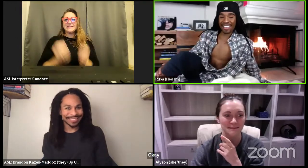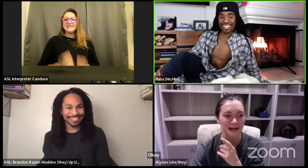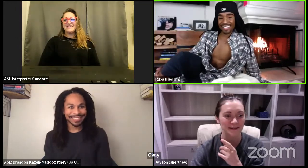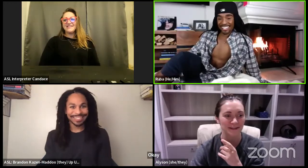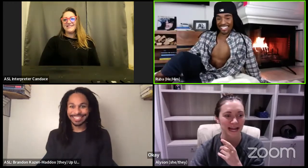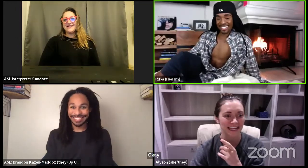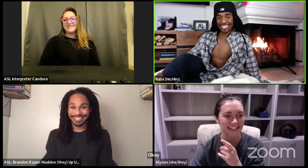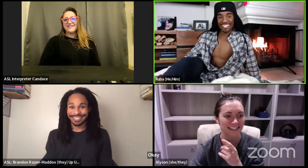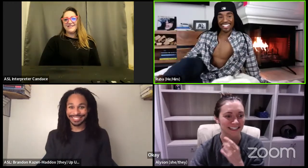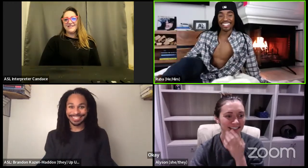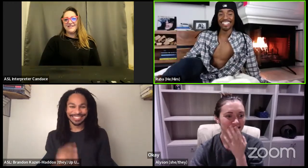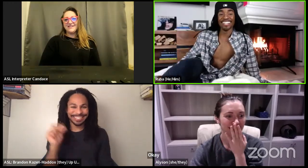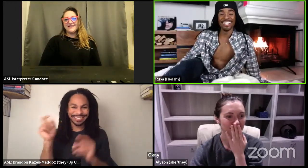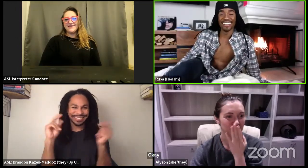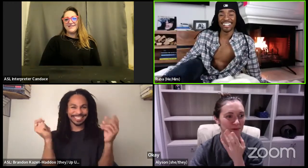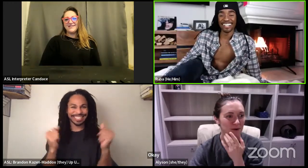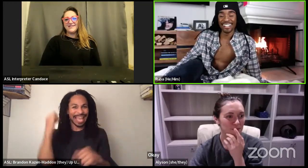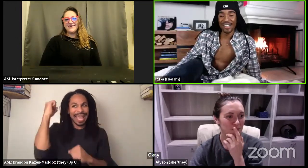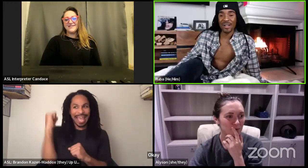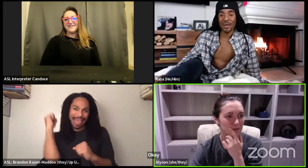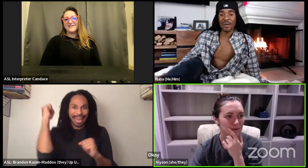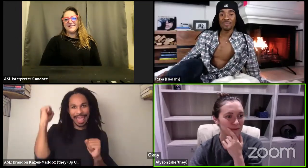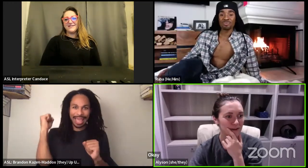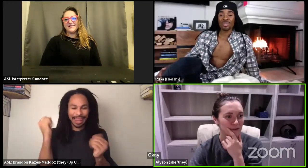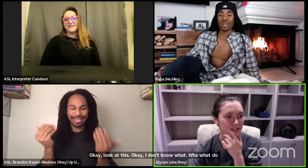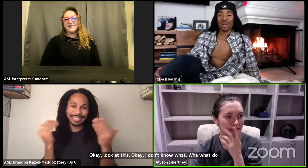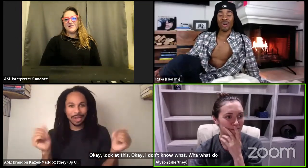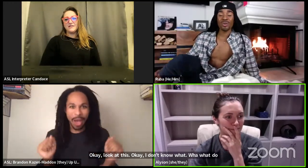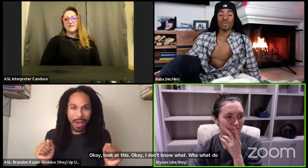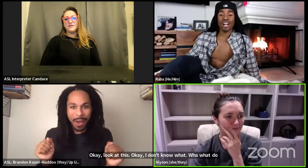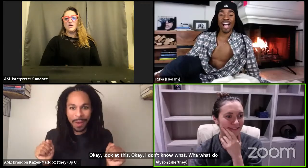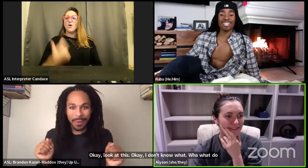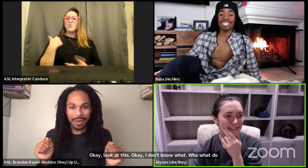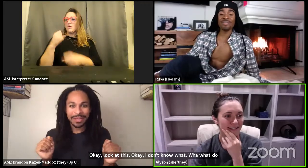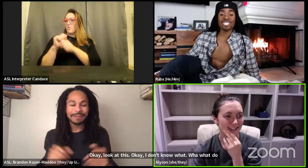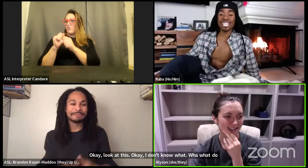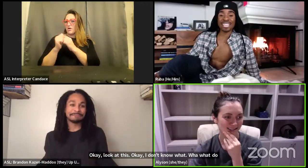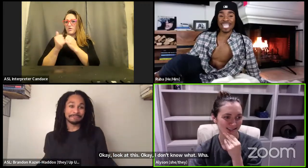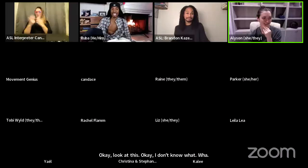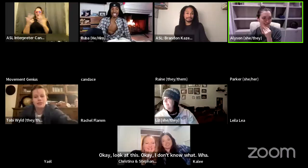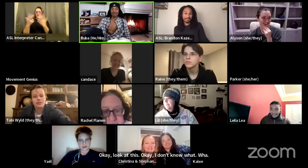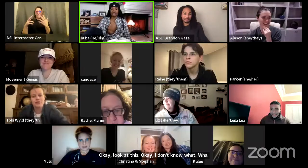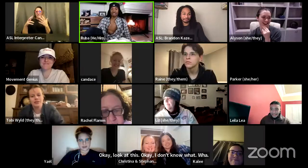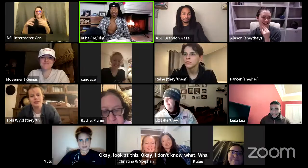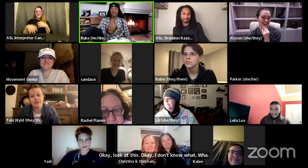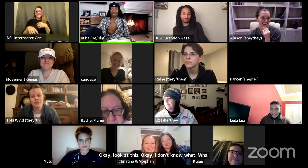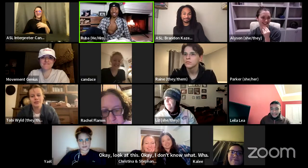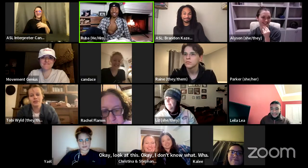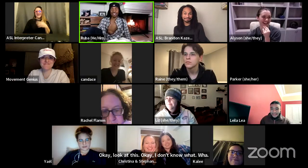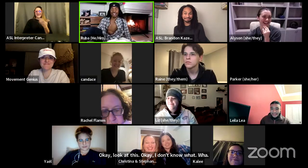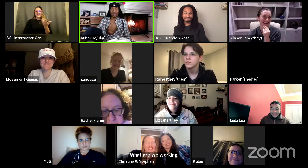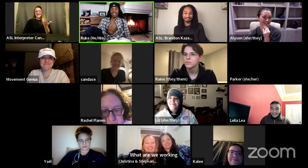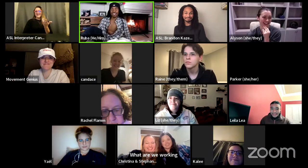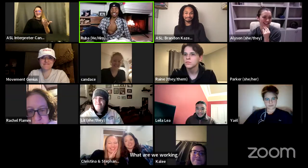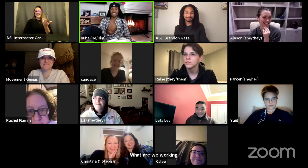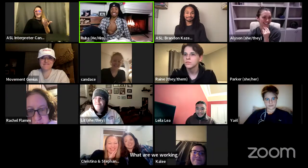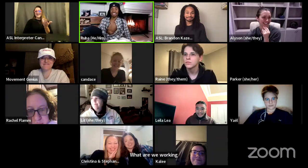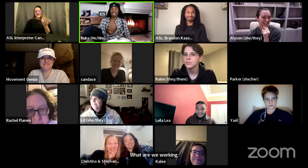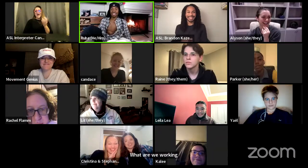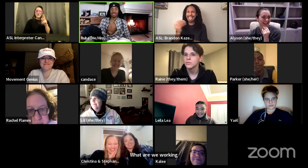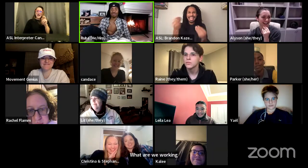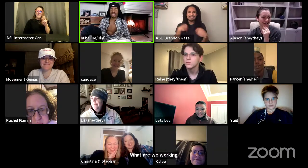this. I don't know what are we working with? Give us anything. Come on now.